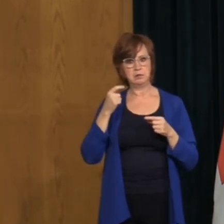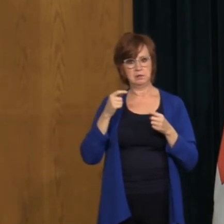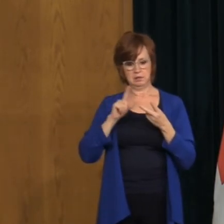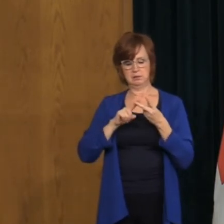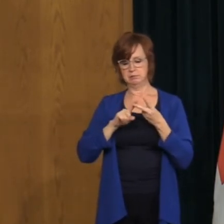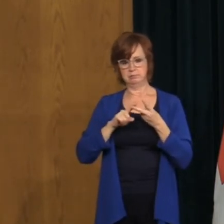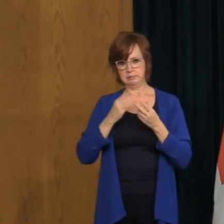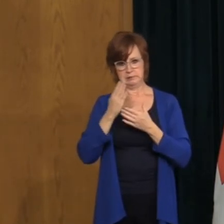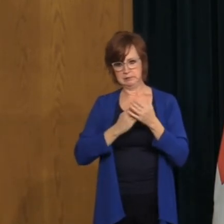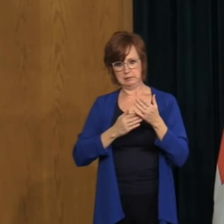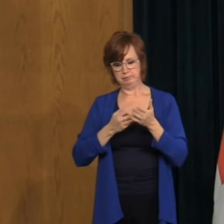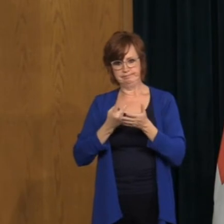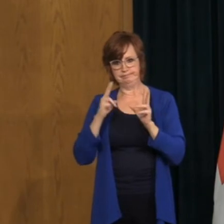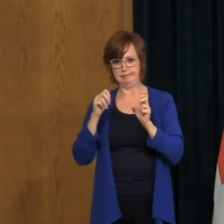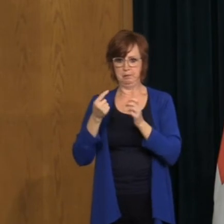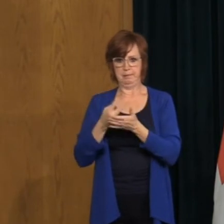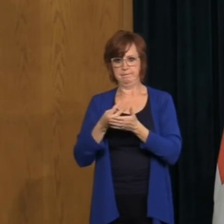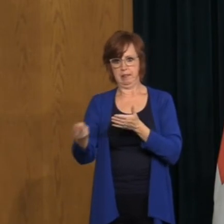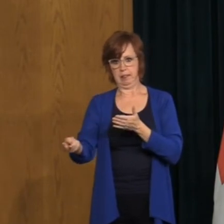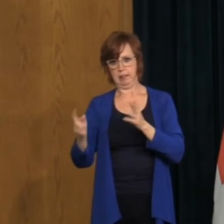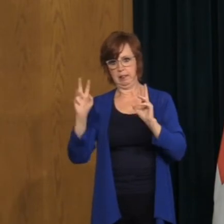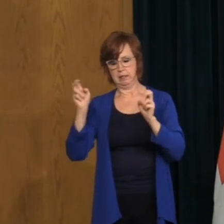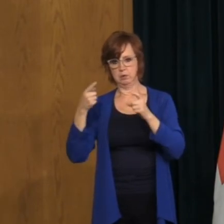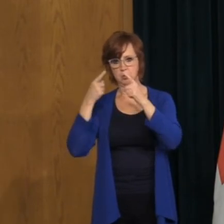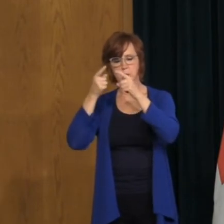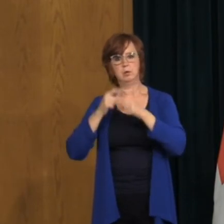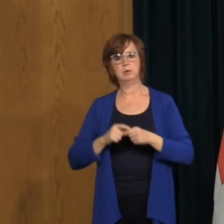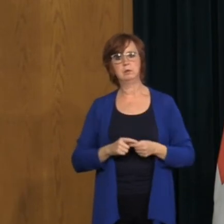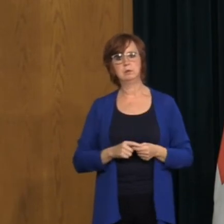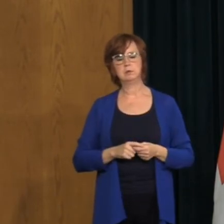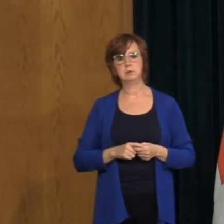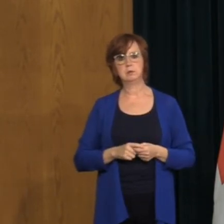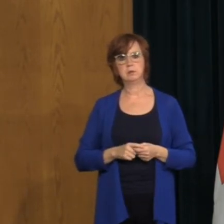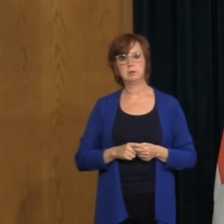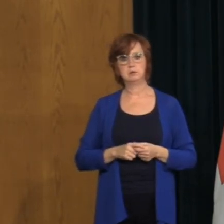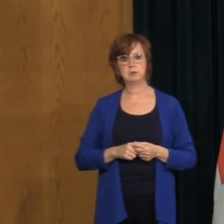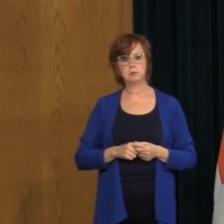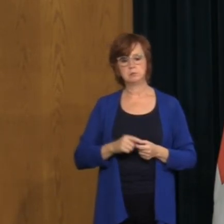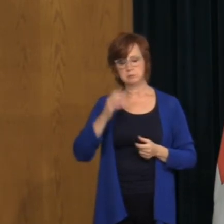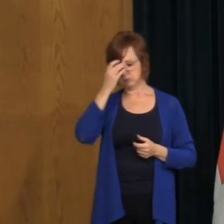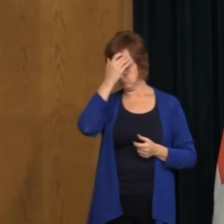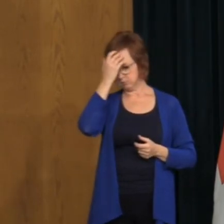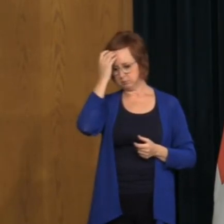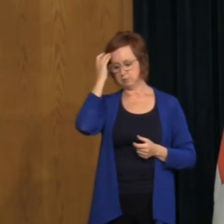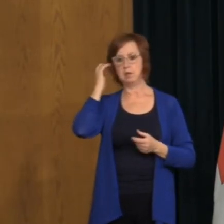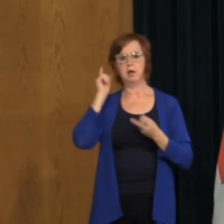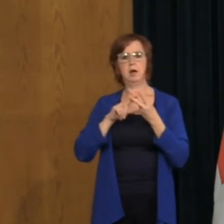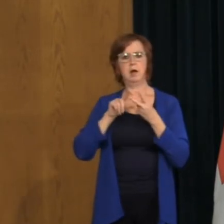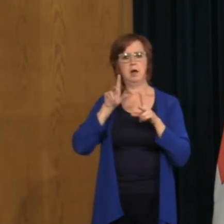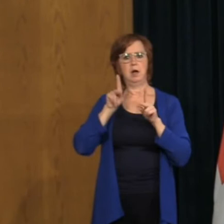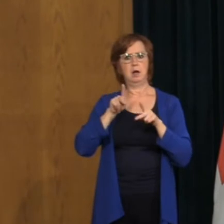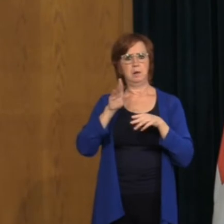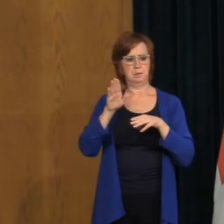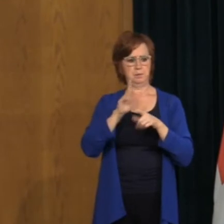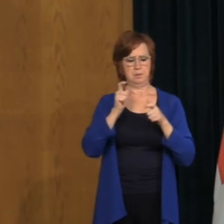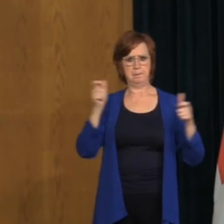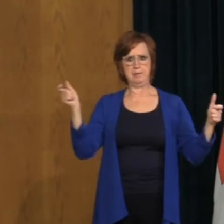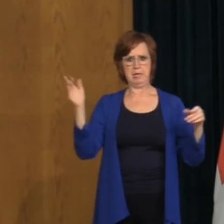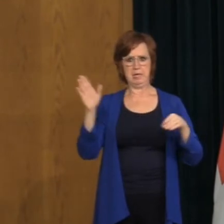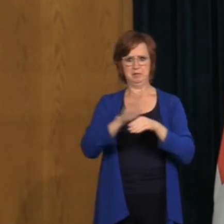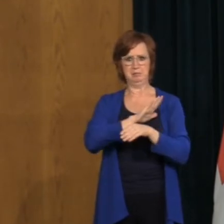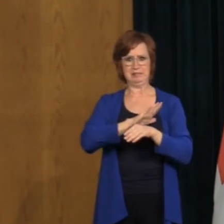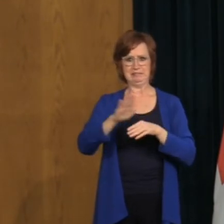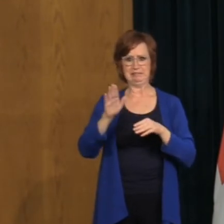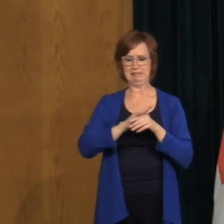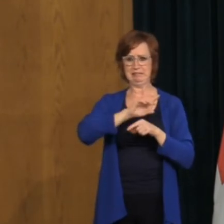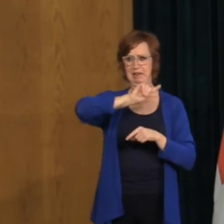Most evident among those was the ask for a liquidity program with respect to some of the larger businesses and